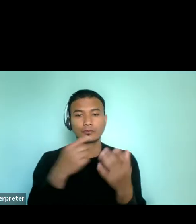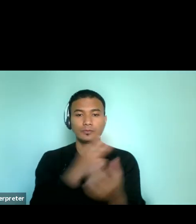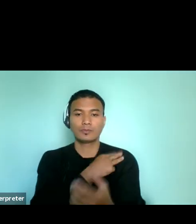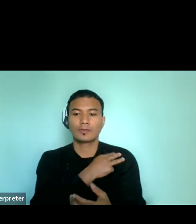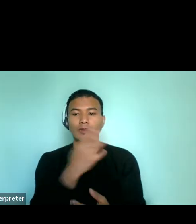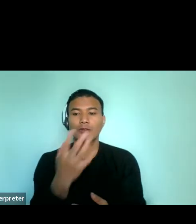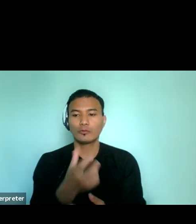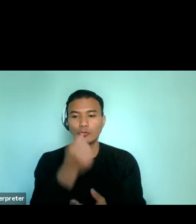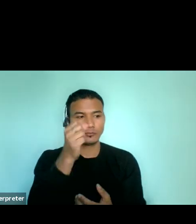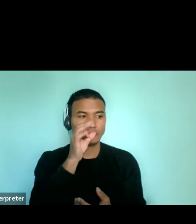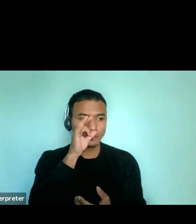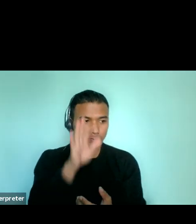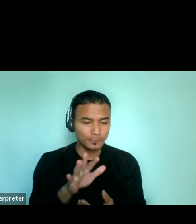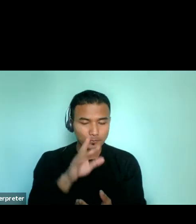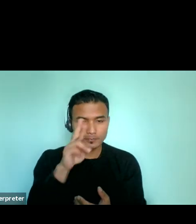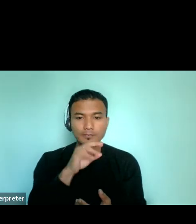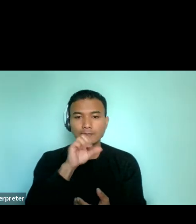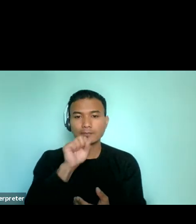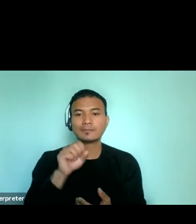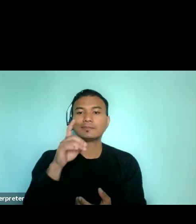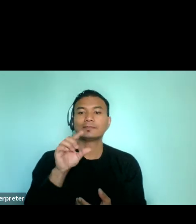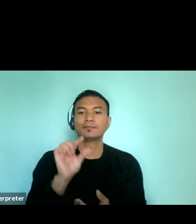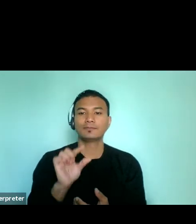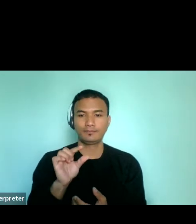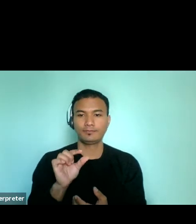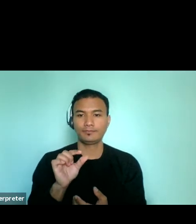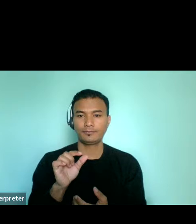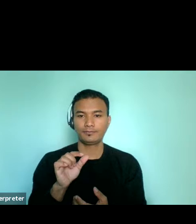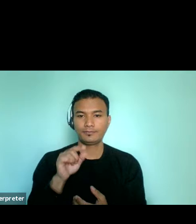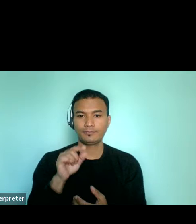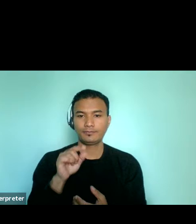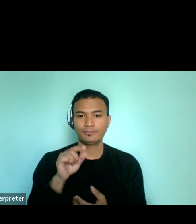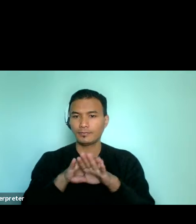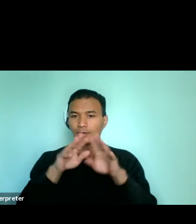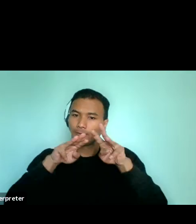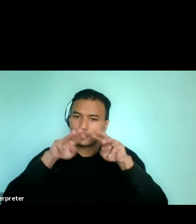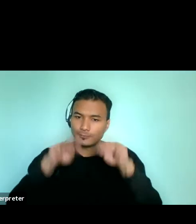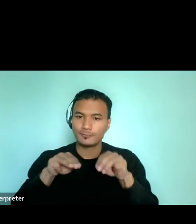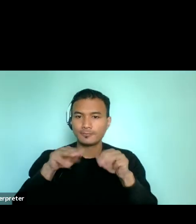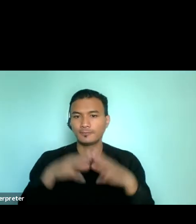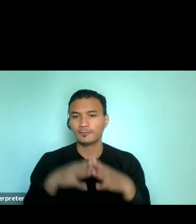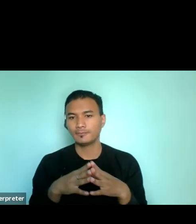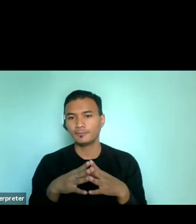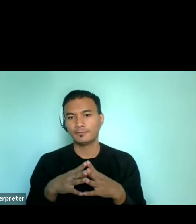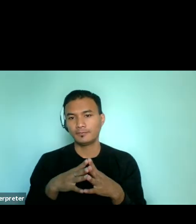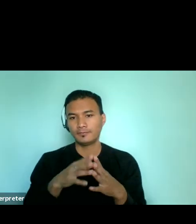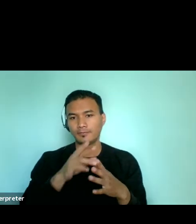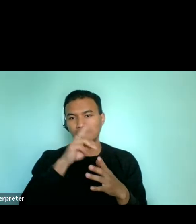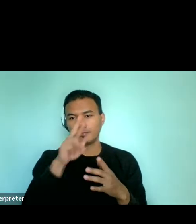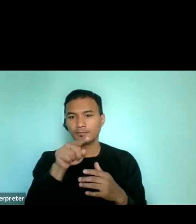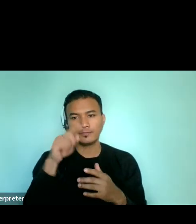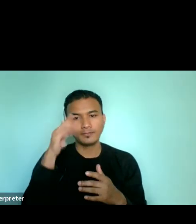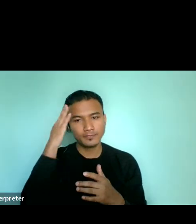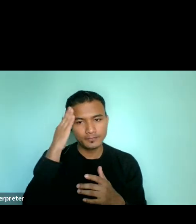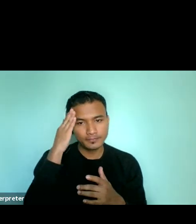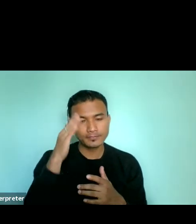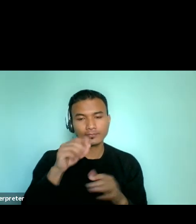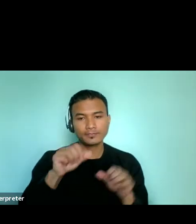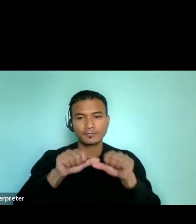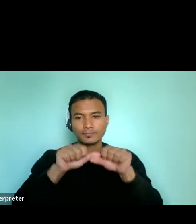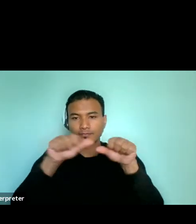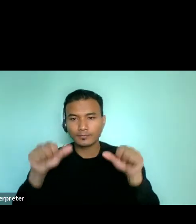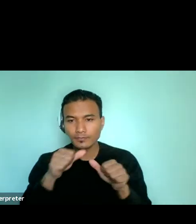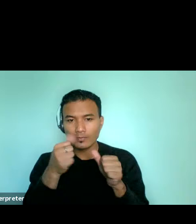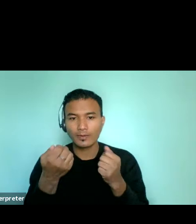and Sustainable Development Goals, is very important. As you know, land is really